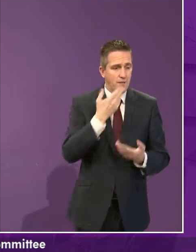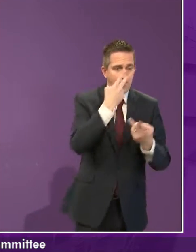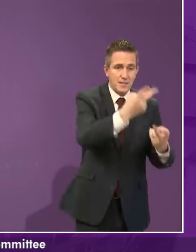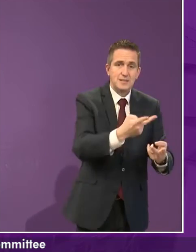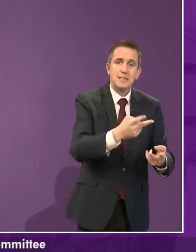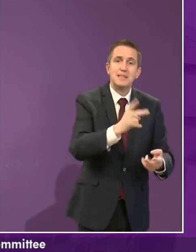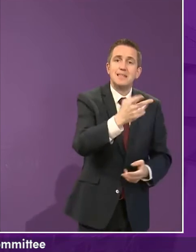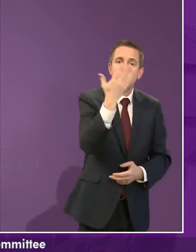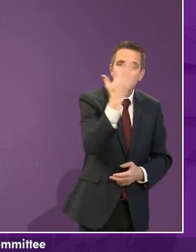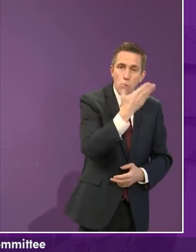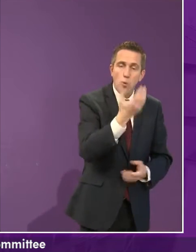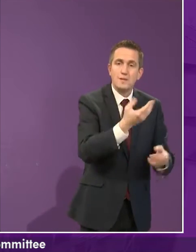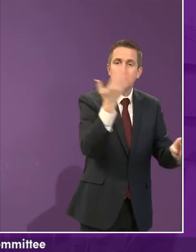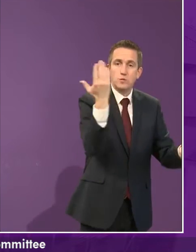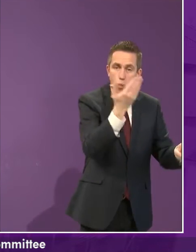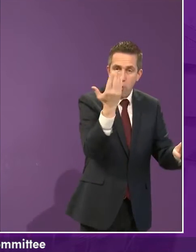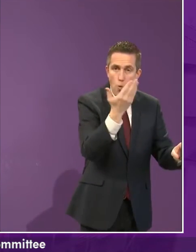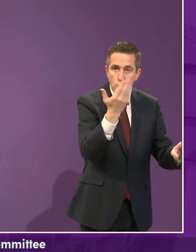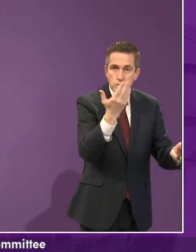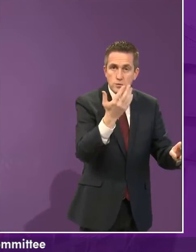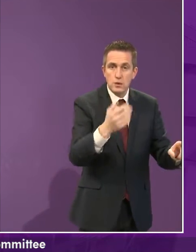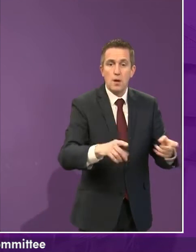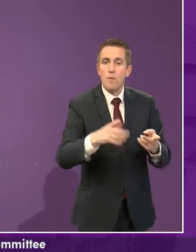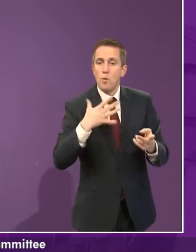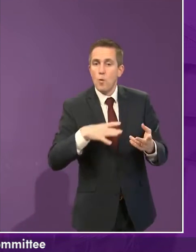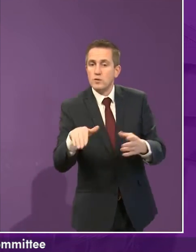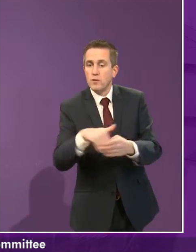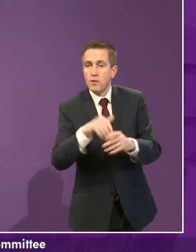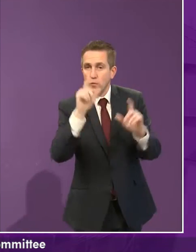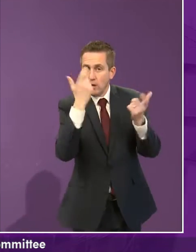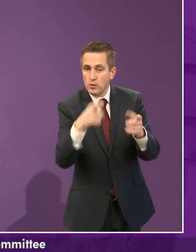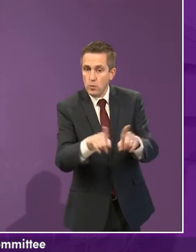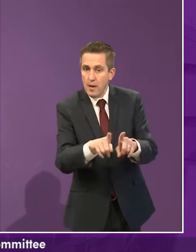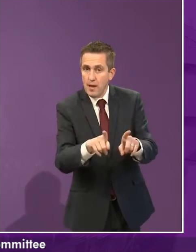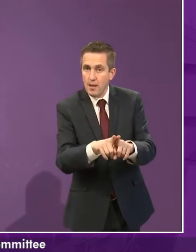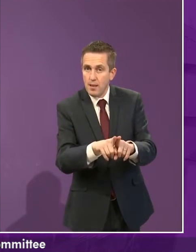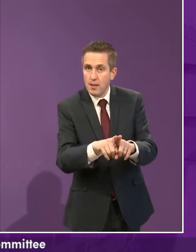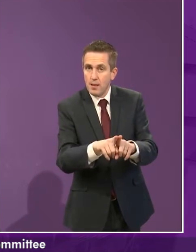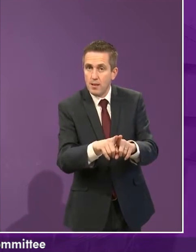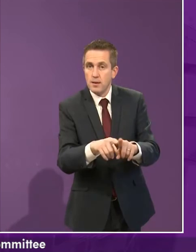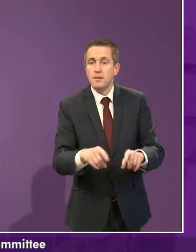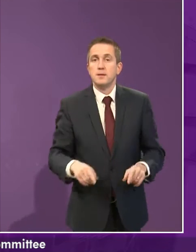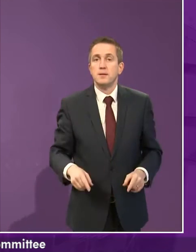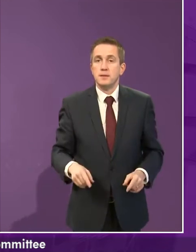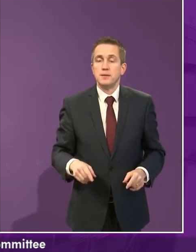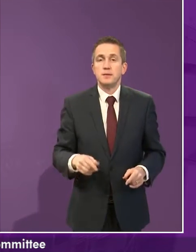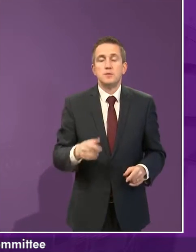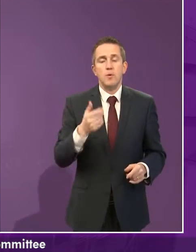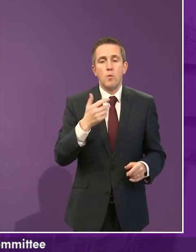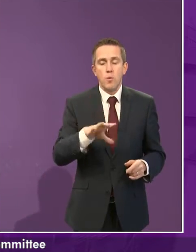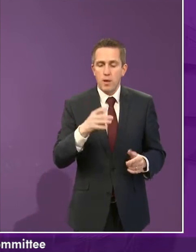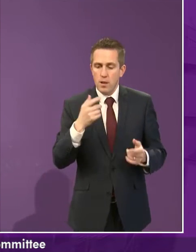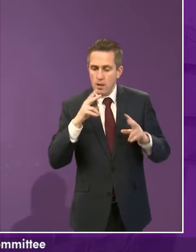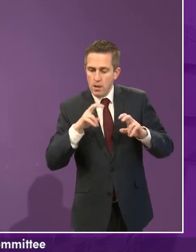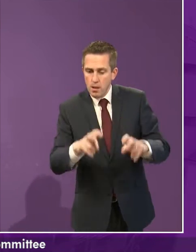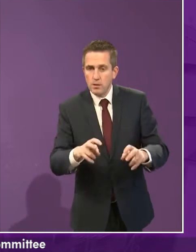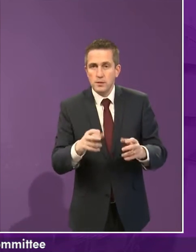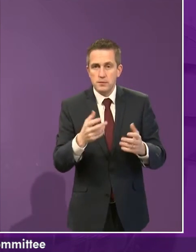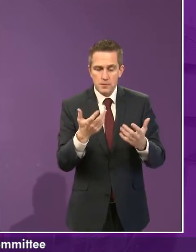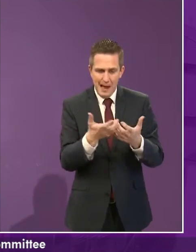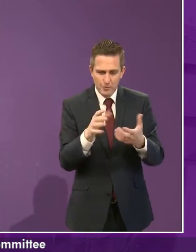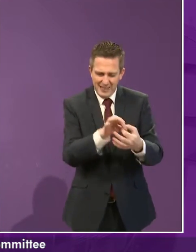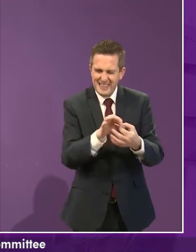school talks, but it's more the provision of our academic portfolio. So again, I will be looking at the extra side of things as well.